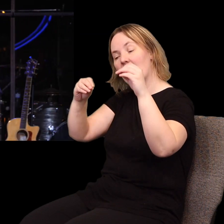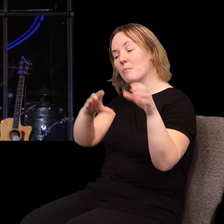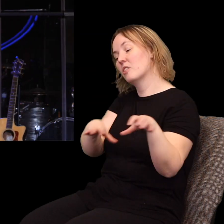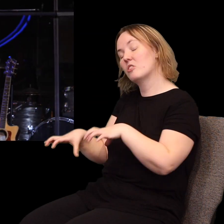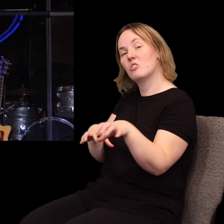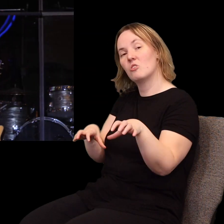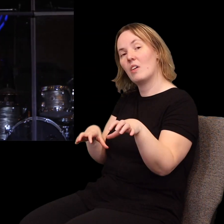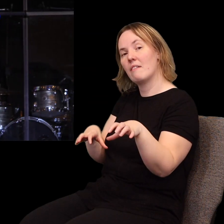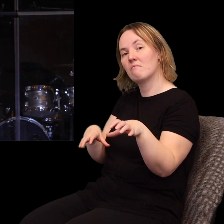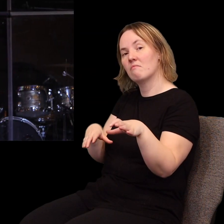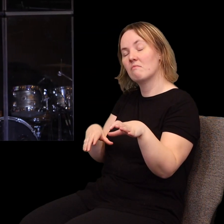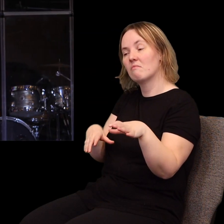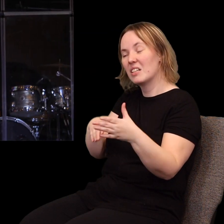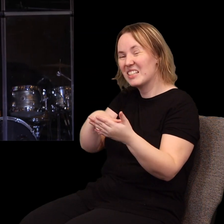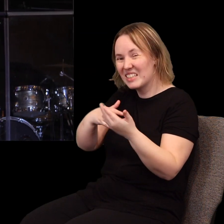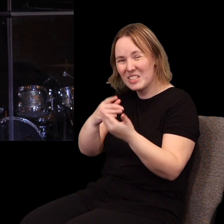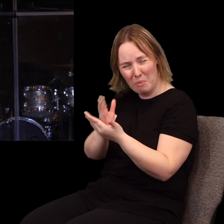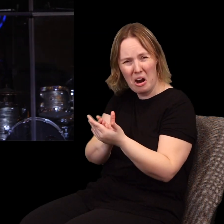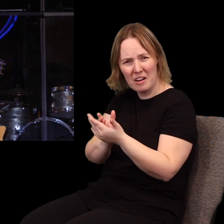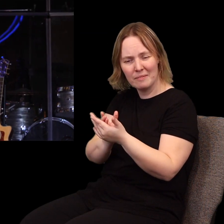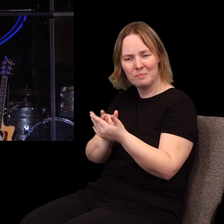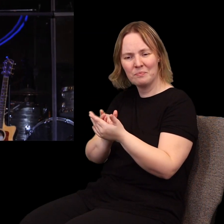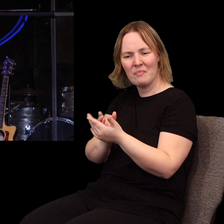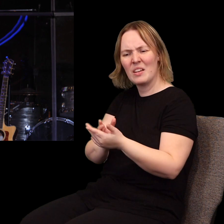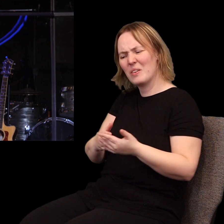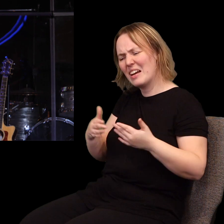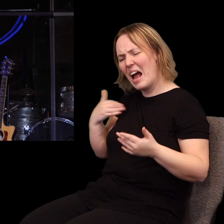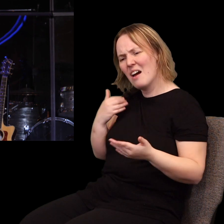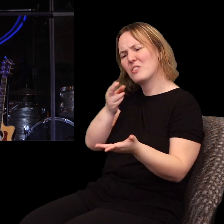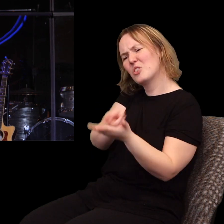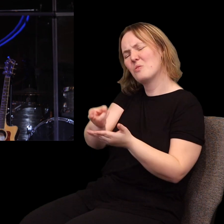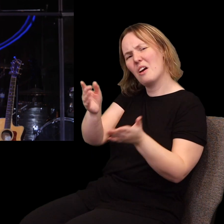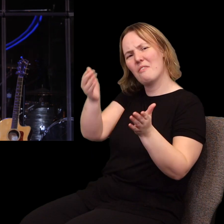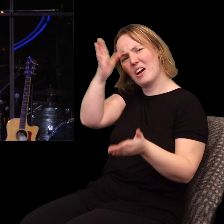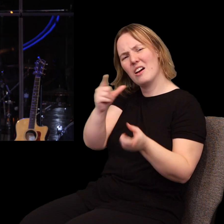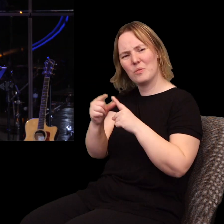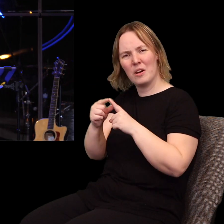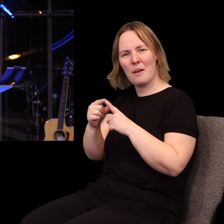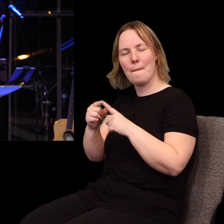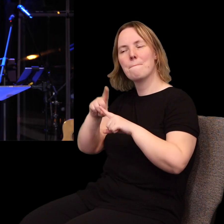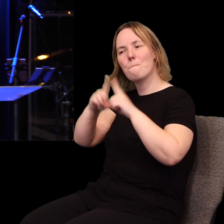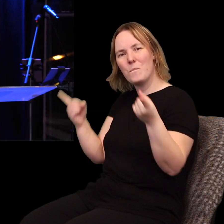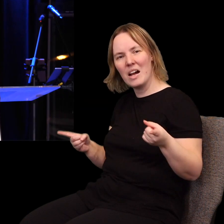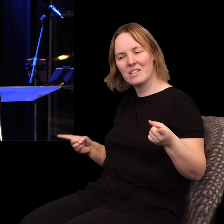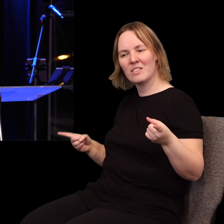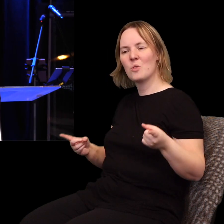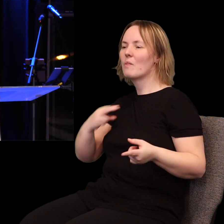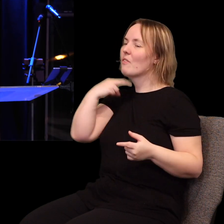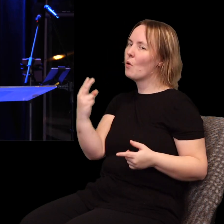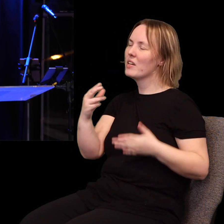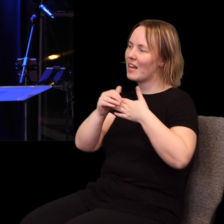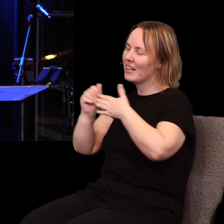it. What it means to be led by the Spirit is that I not only have the objective truth of God's word, which is so vital, but I also have the